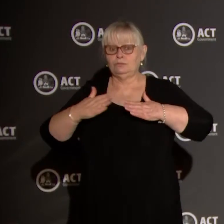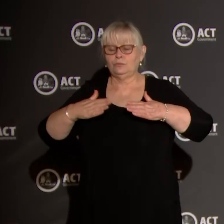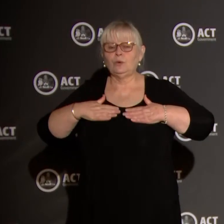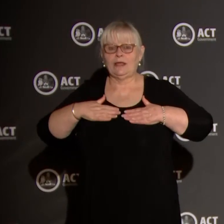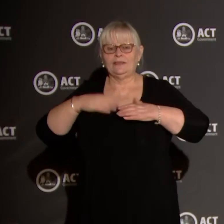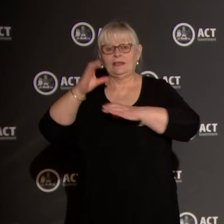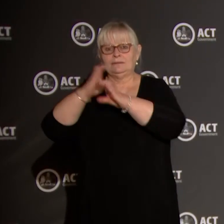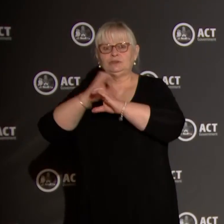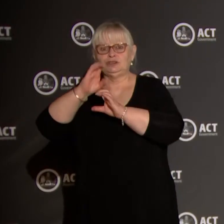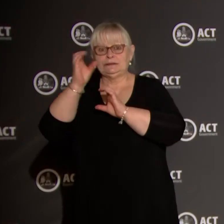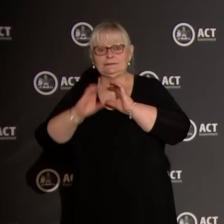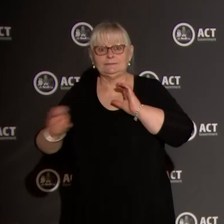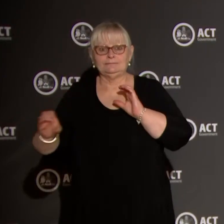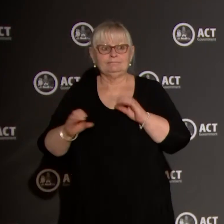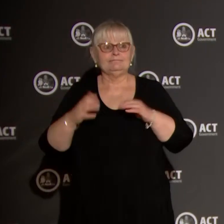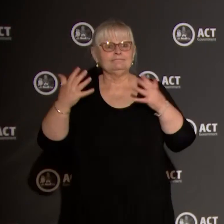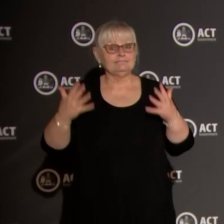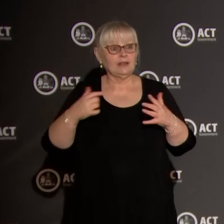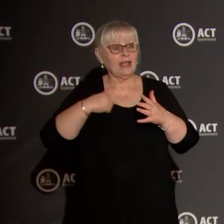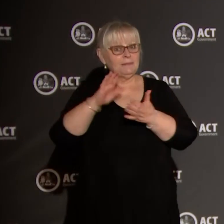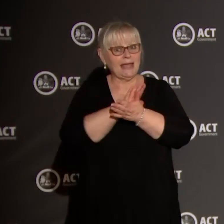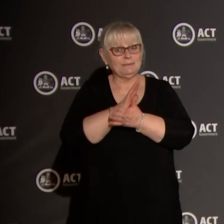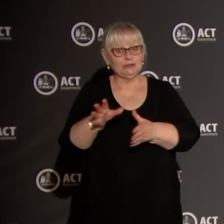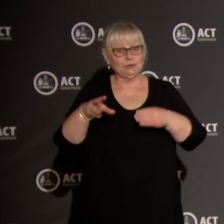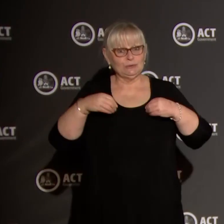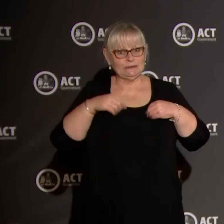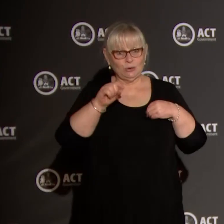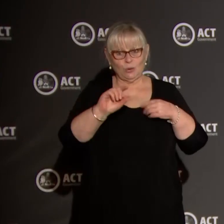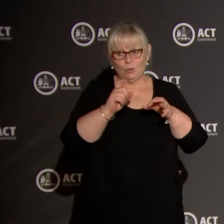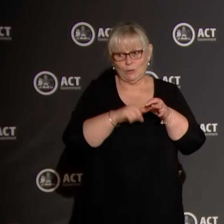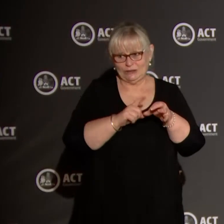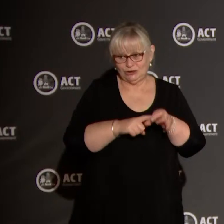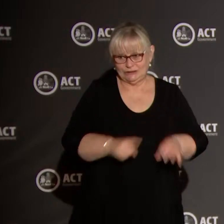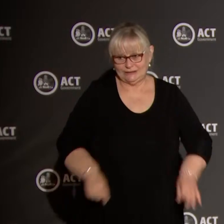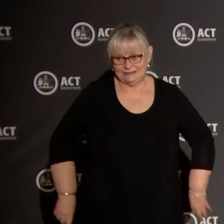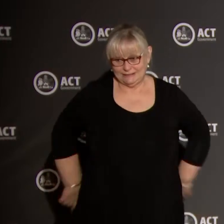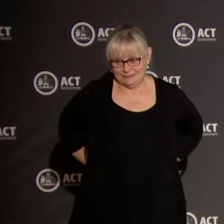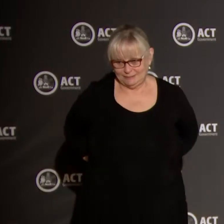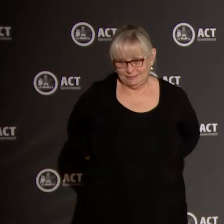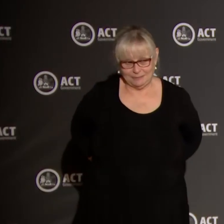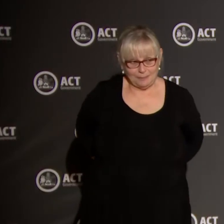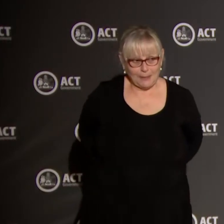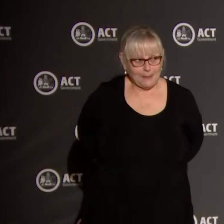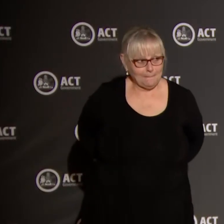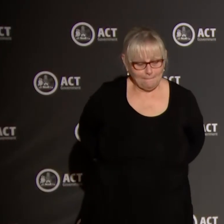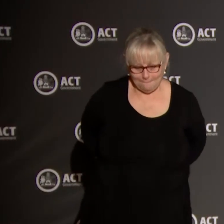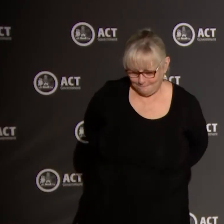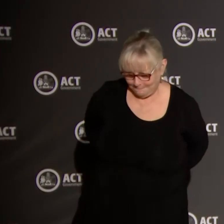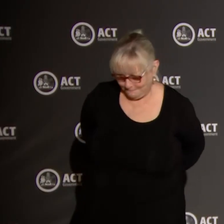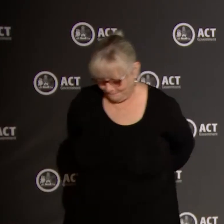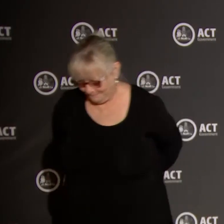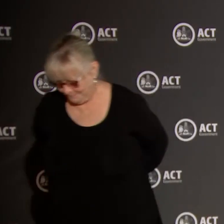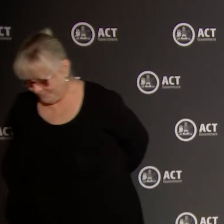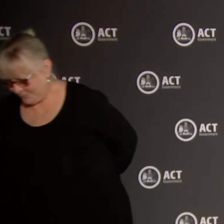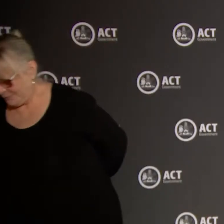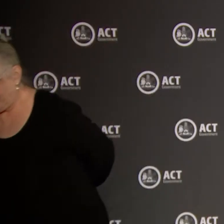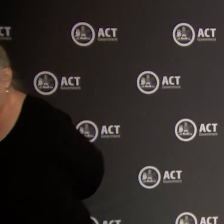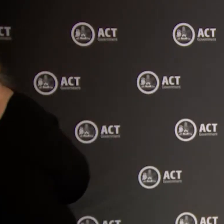ventilation. So with that, I'm happy to take questions. Minister, any further details on